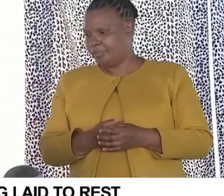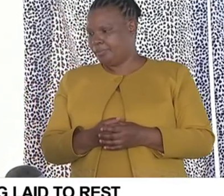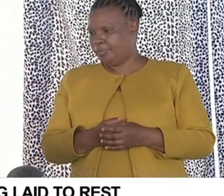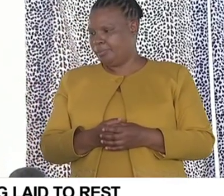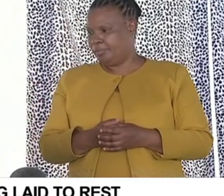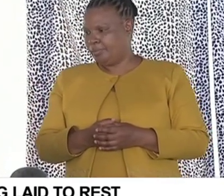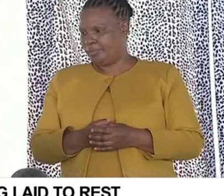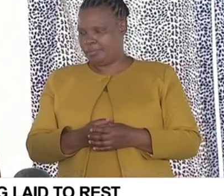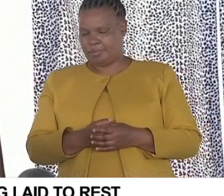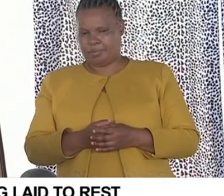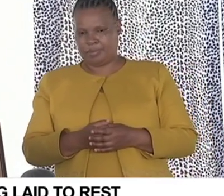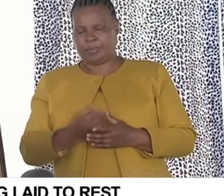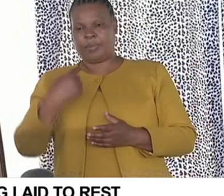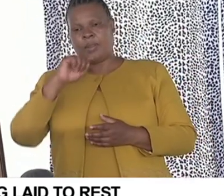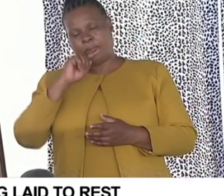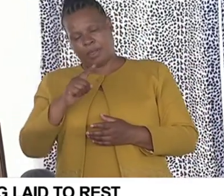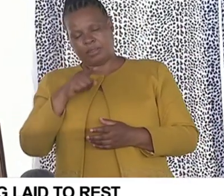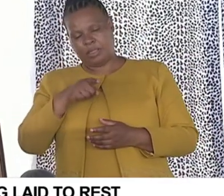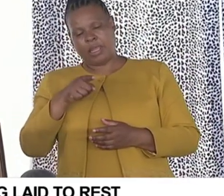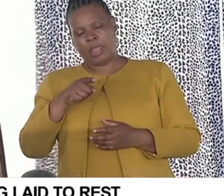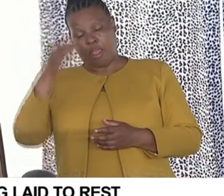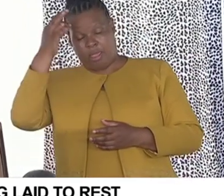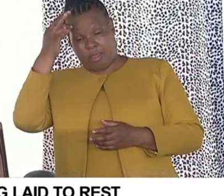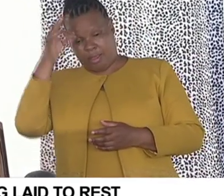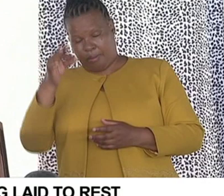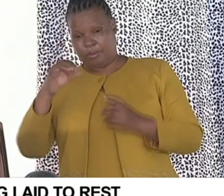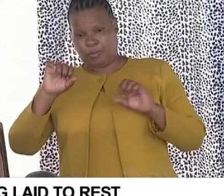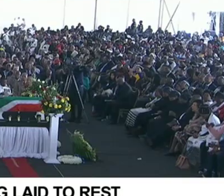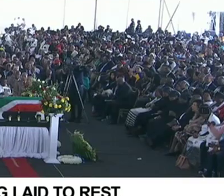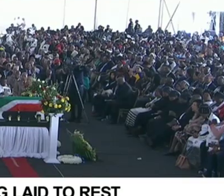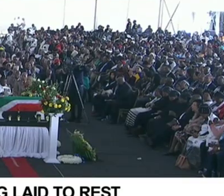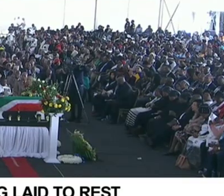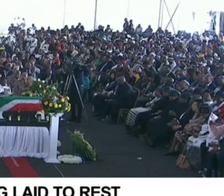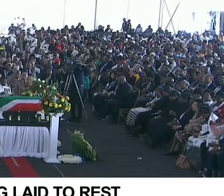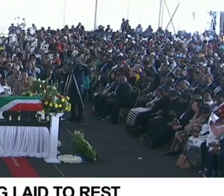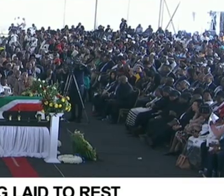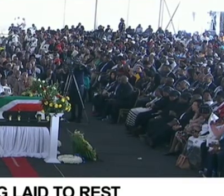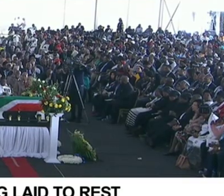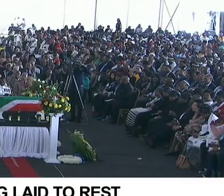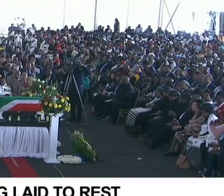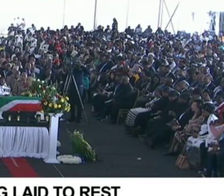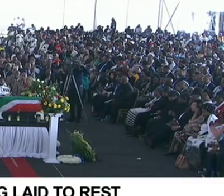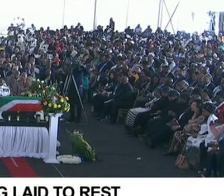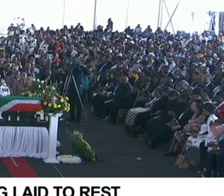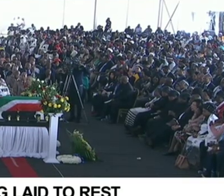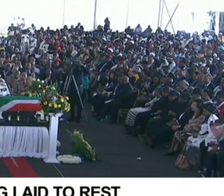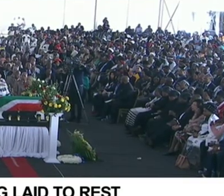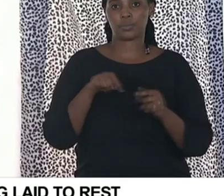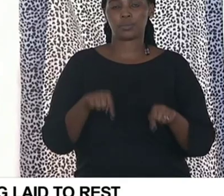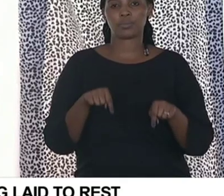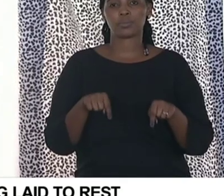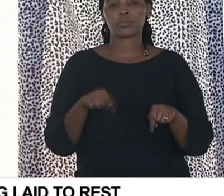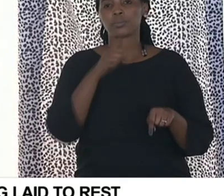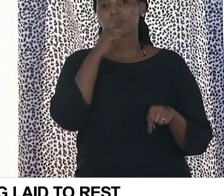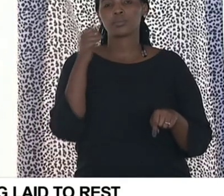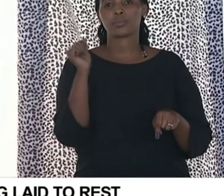His Majesty King Zwelonke and all of us. Other royal houses also paid tribute.